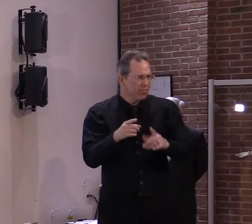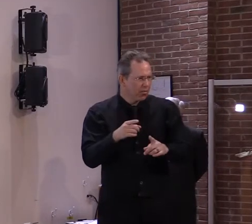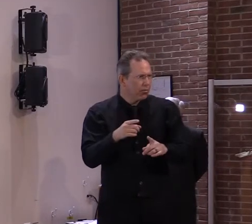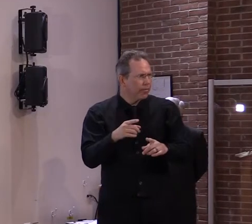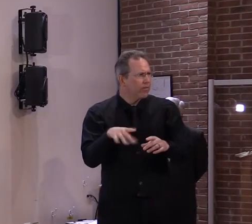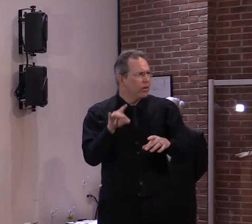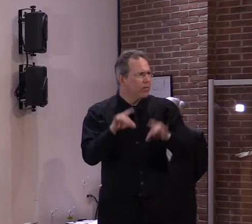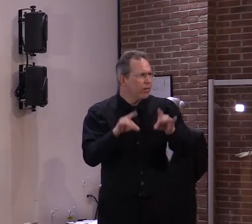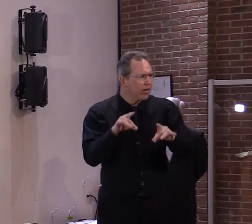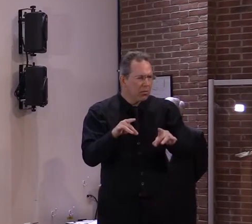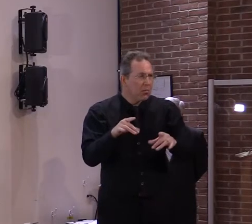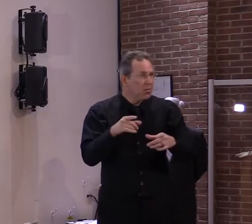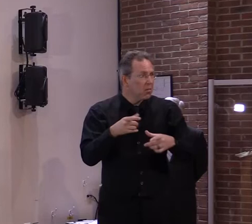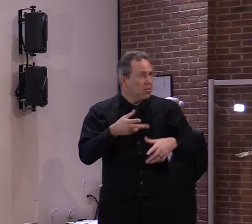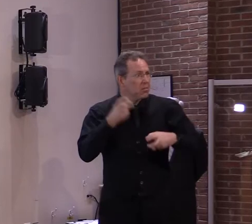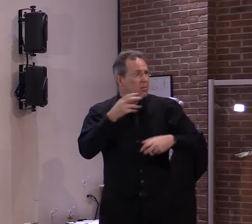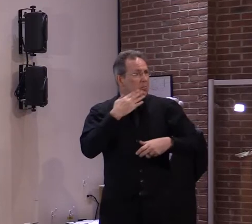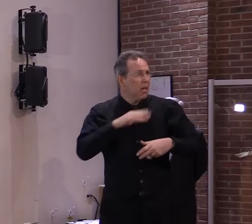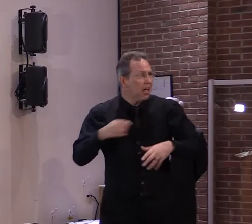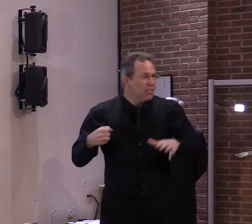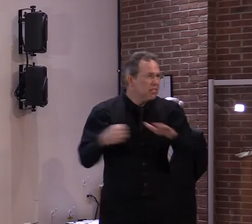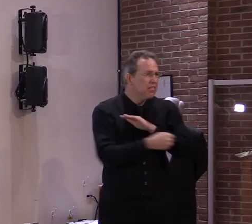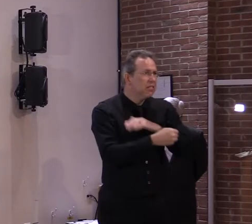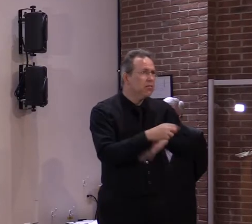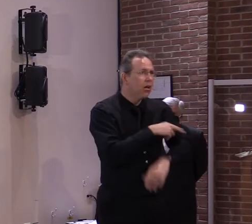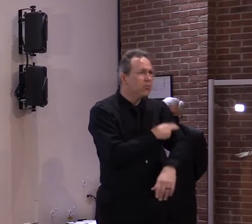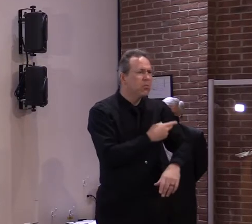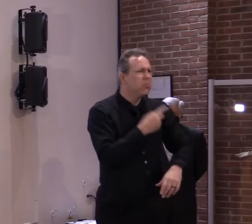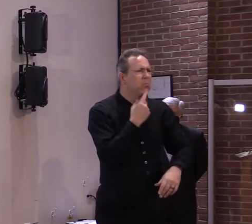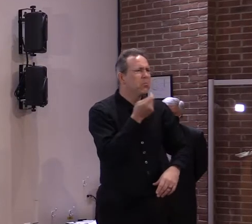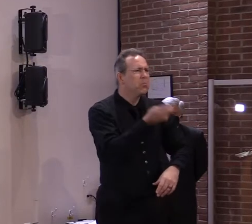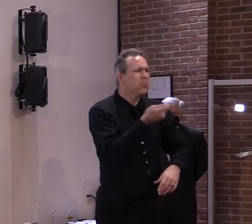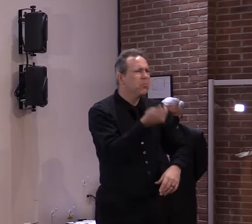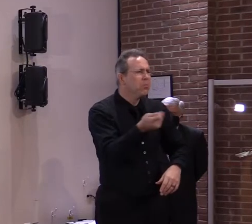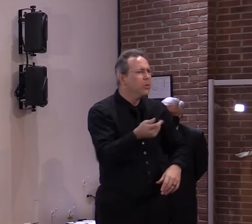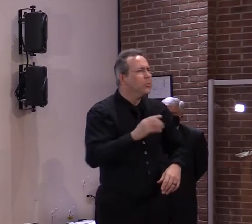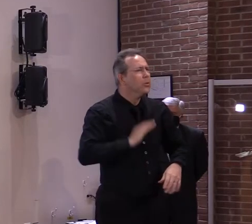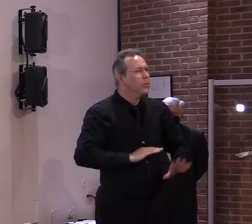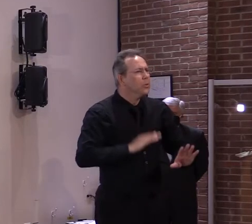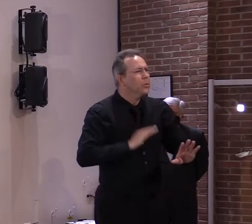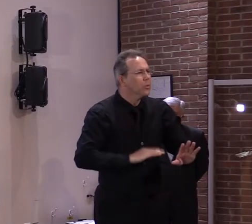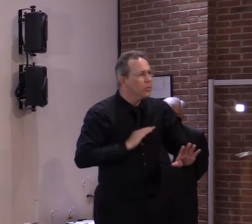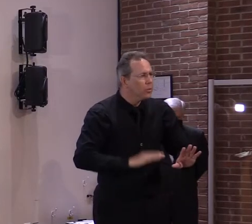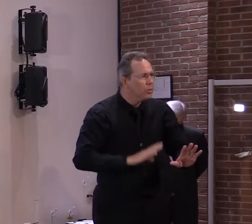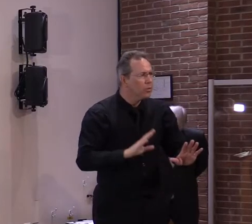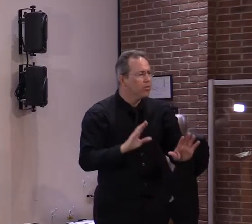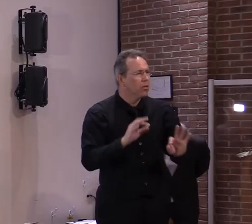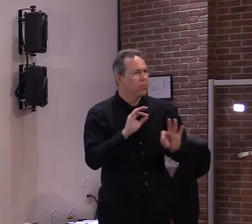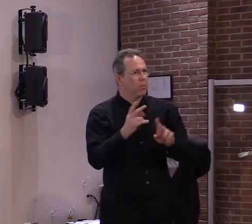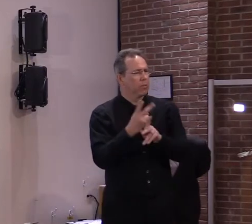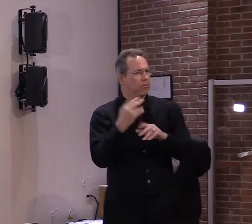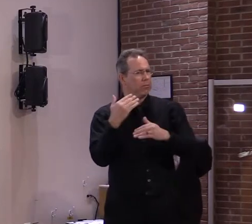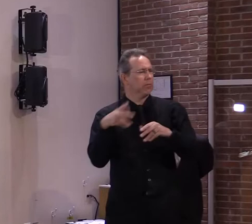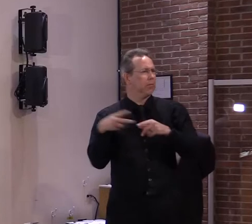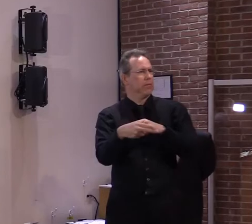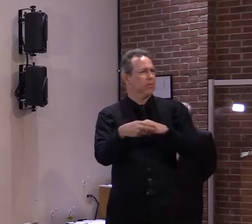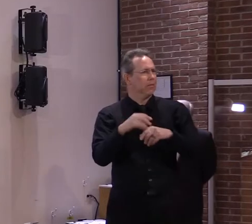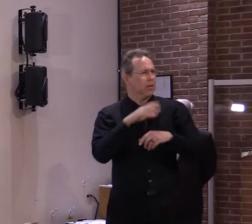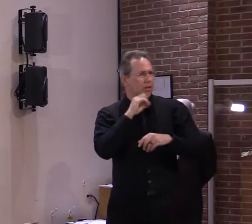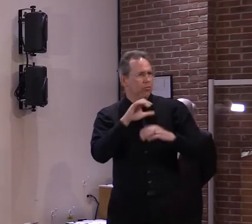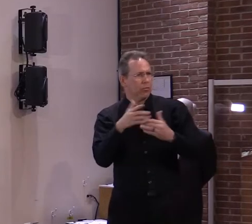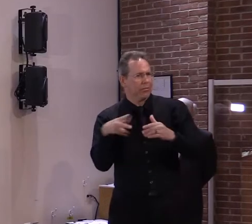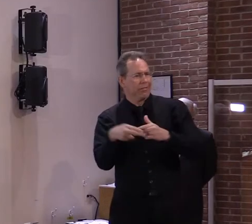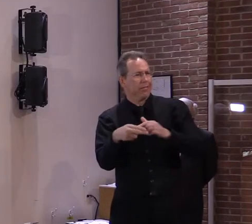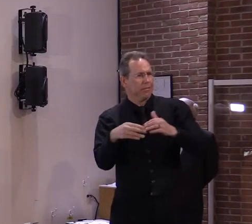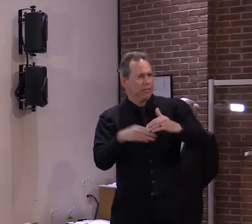try to keep working on preventing it from developing further in that group by our rapid vaccine program.